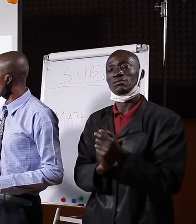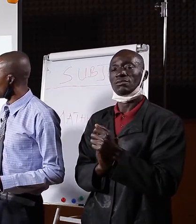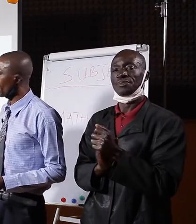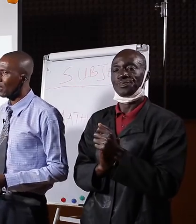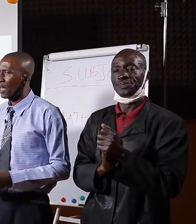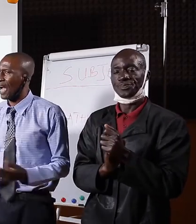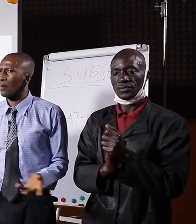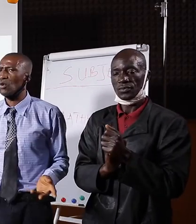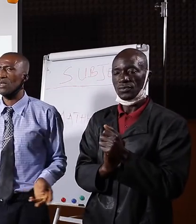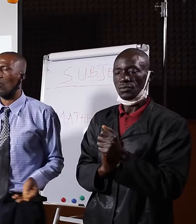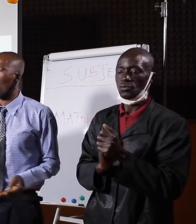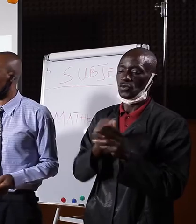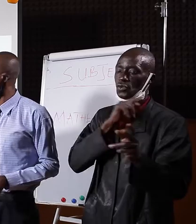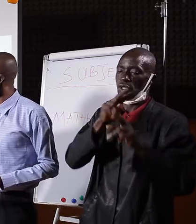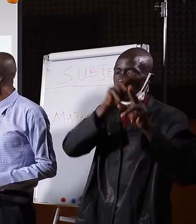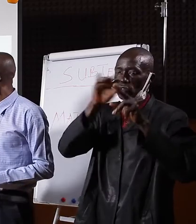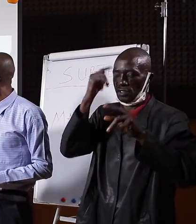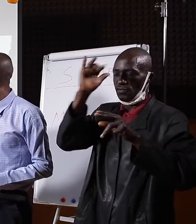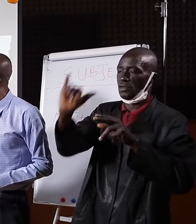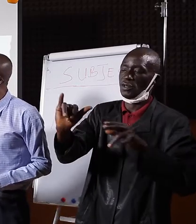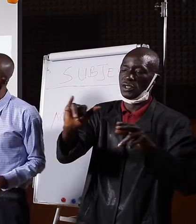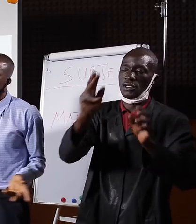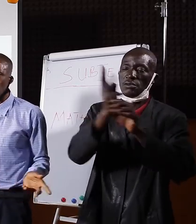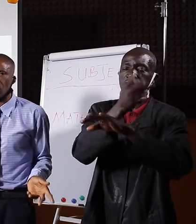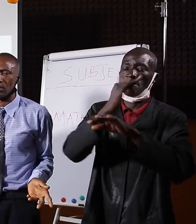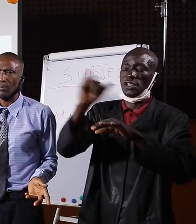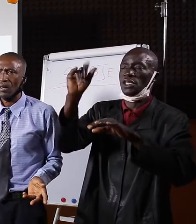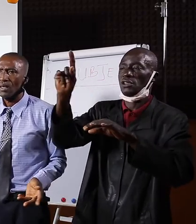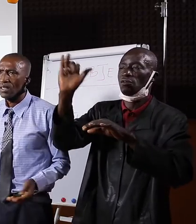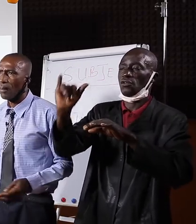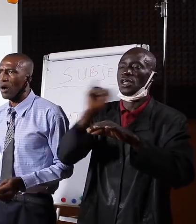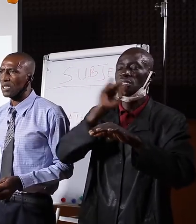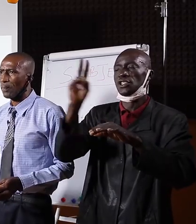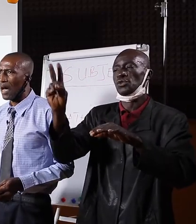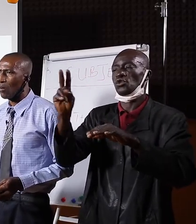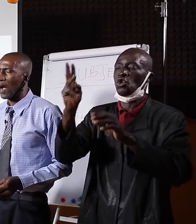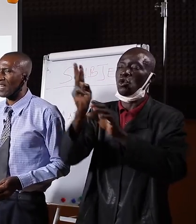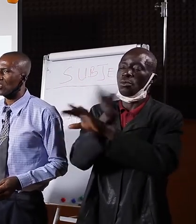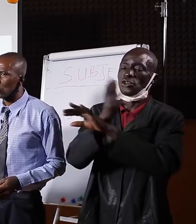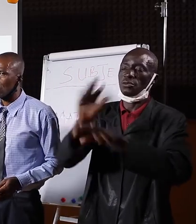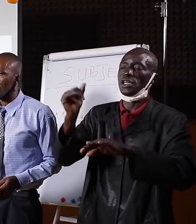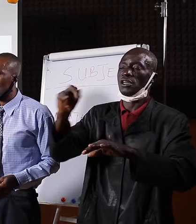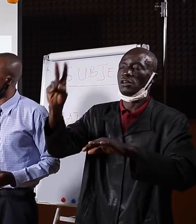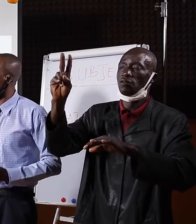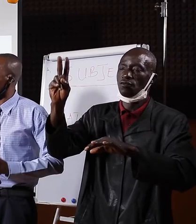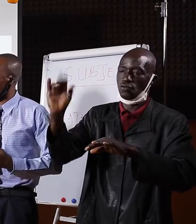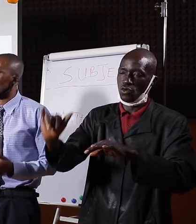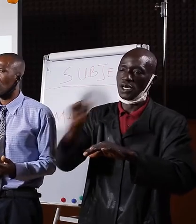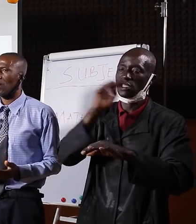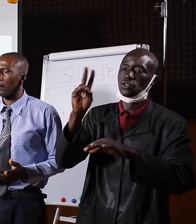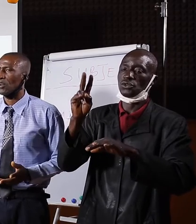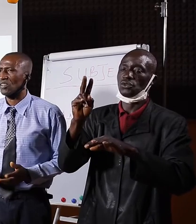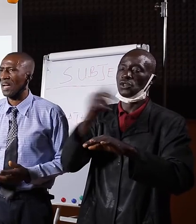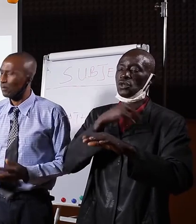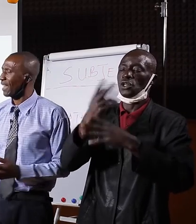answer is 1. I am looking for y. The multiplier of y here is 2. The multiplier of y here is 2. So I am